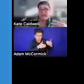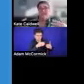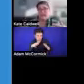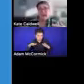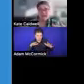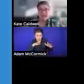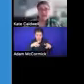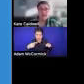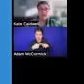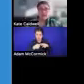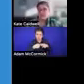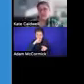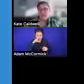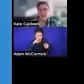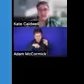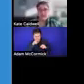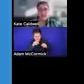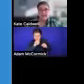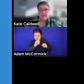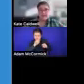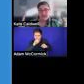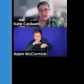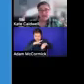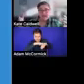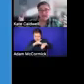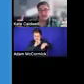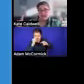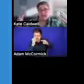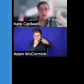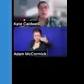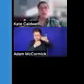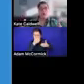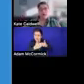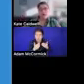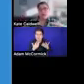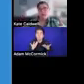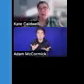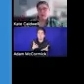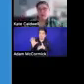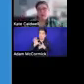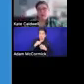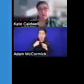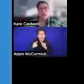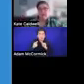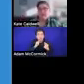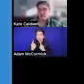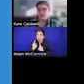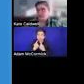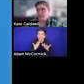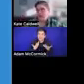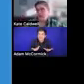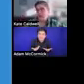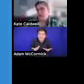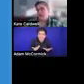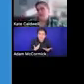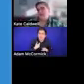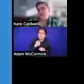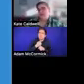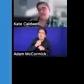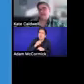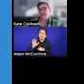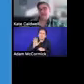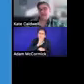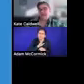by identifying intersectionality as a core component of the work that they're doing.